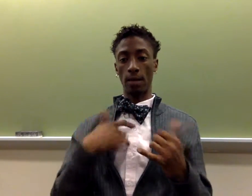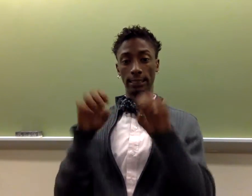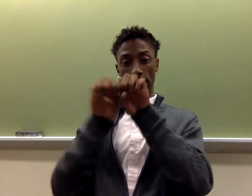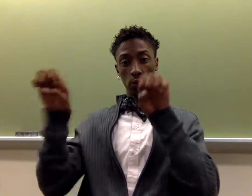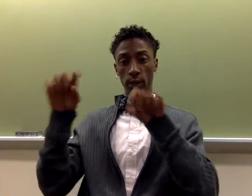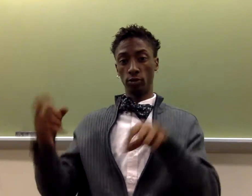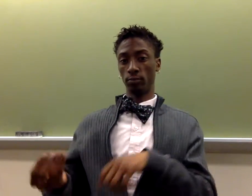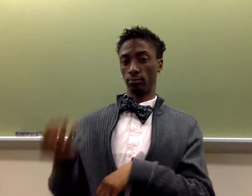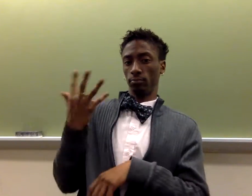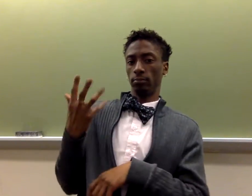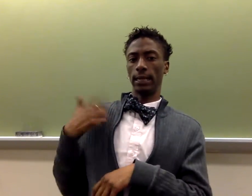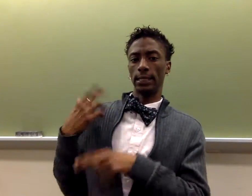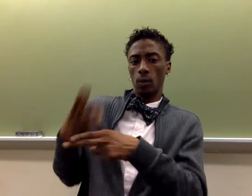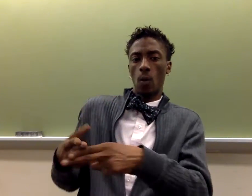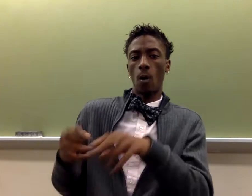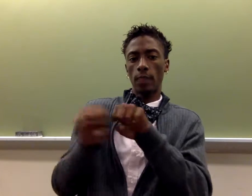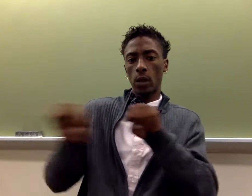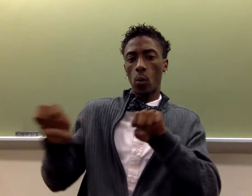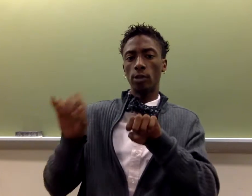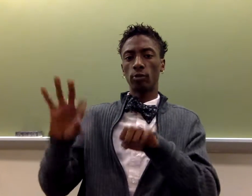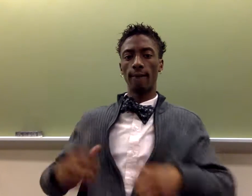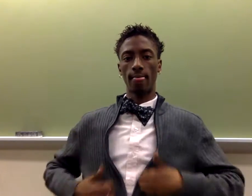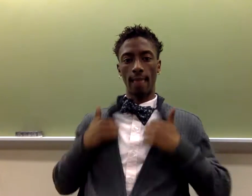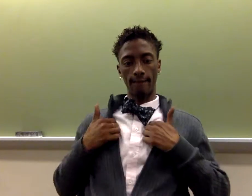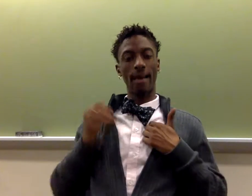the equation of life, because this is an equation that was